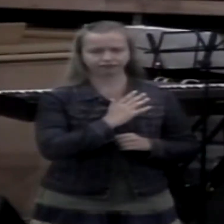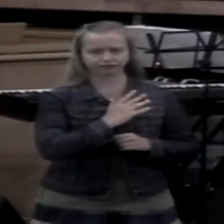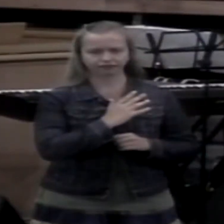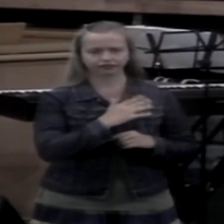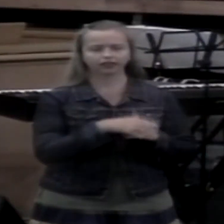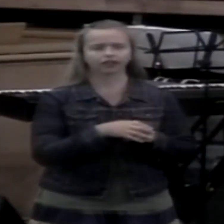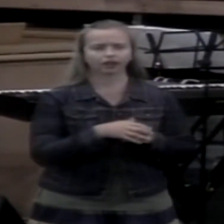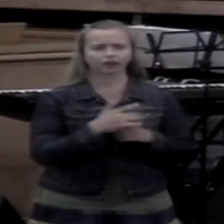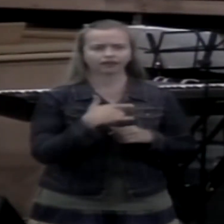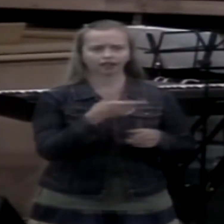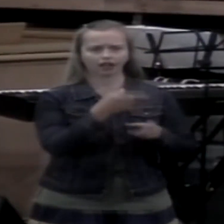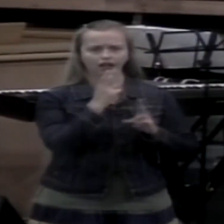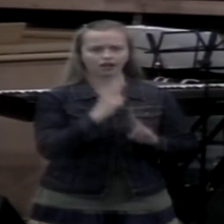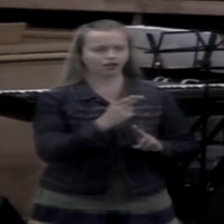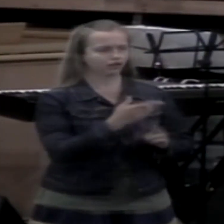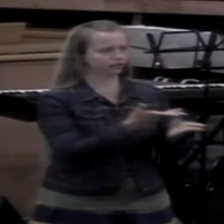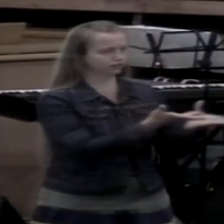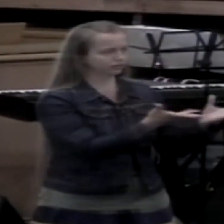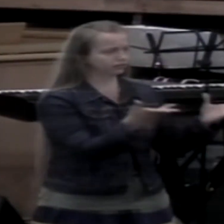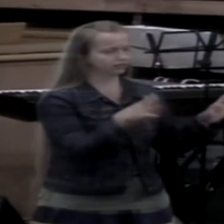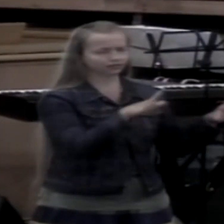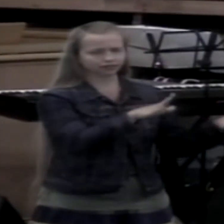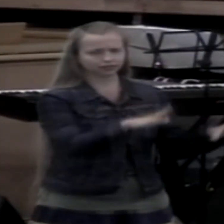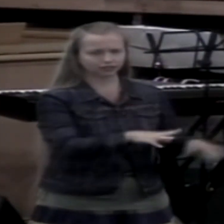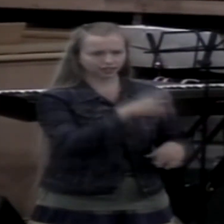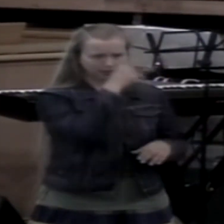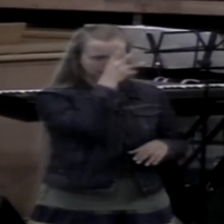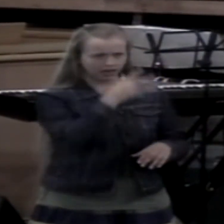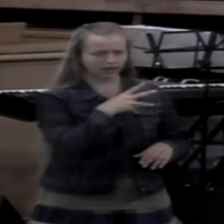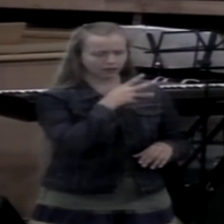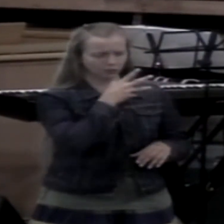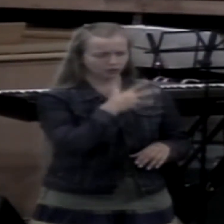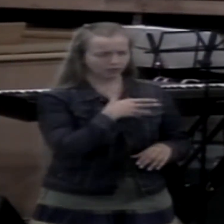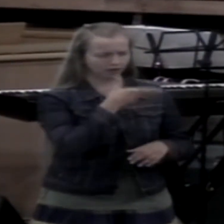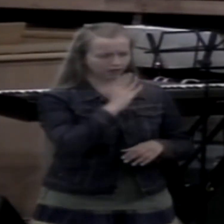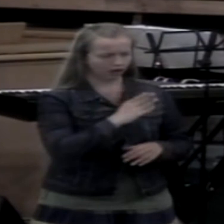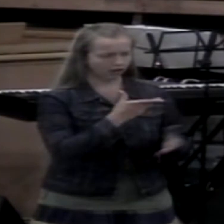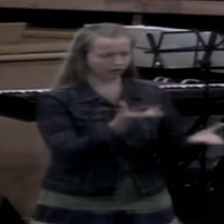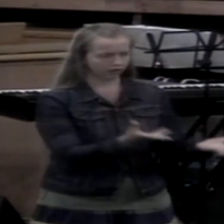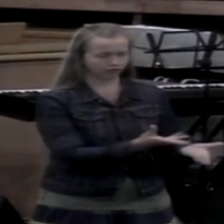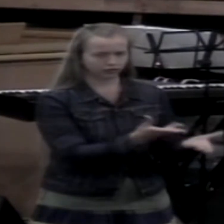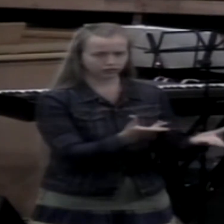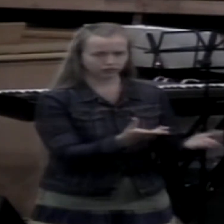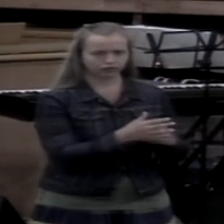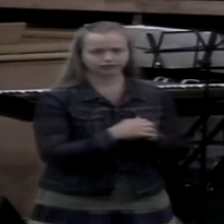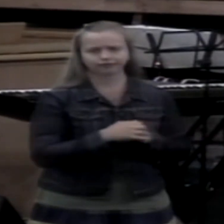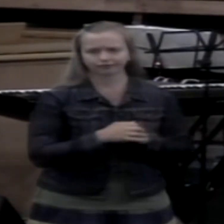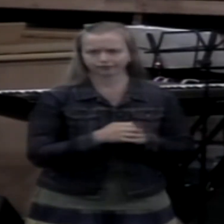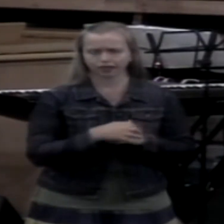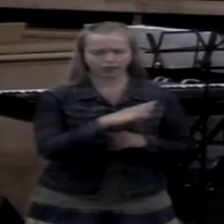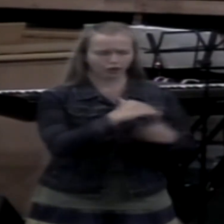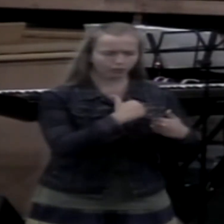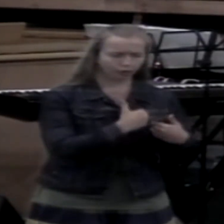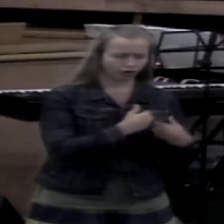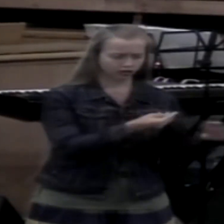have these great men and ladies of God to come and share their burden with